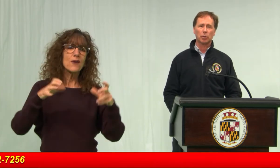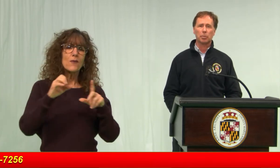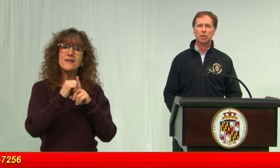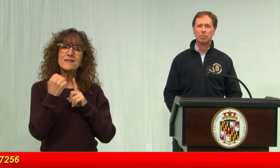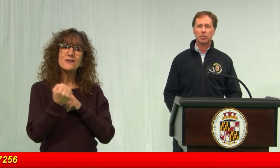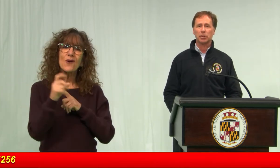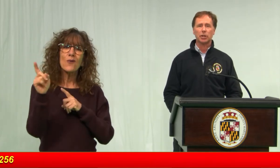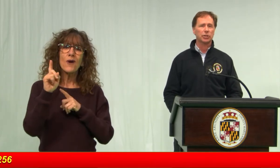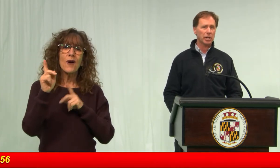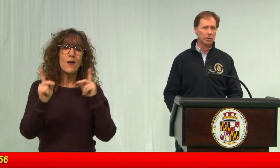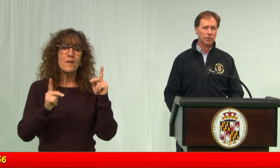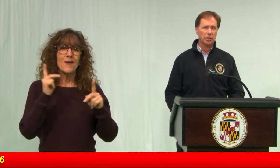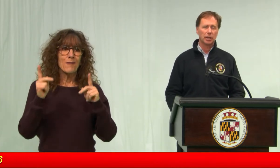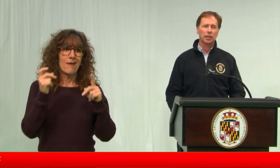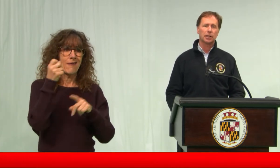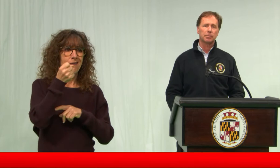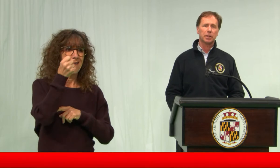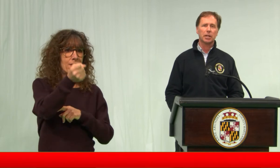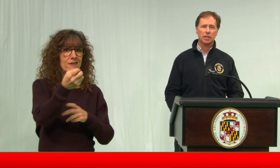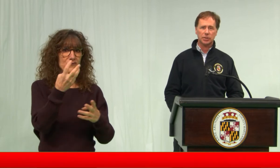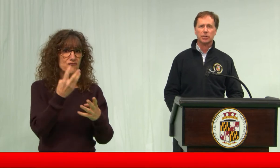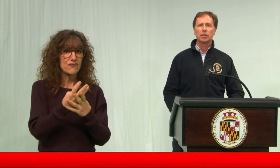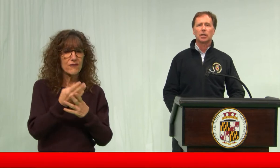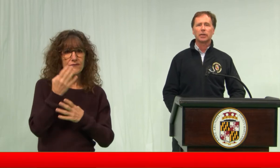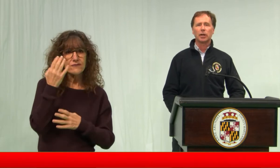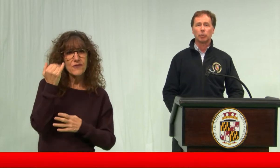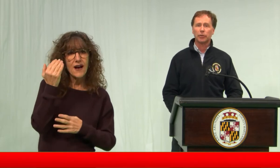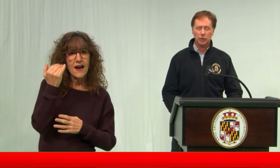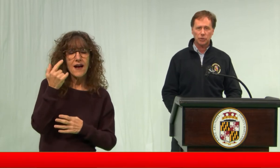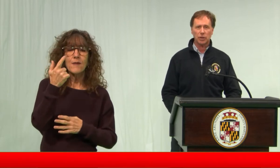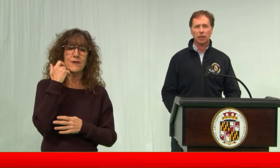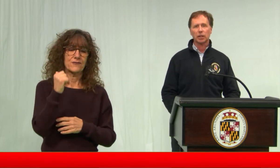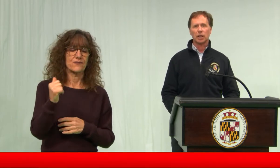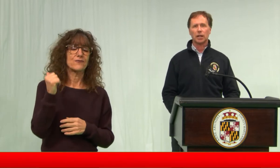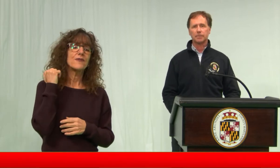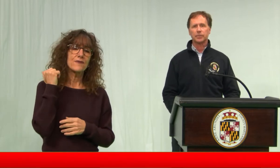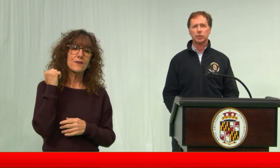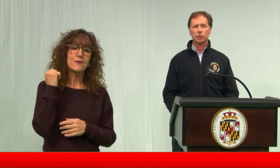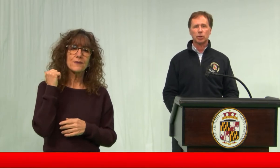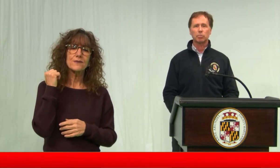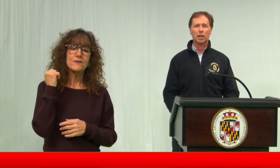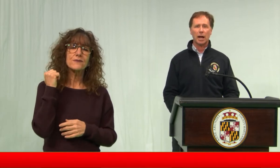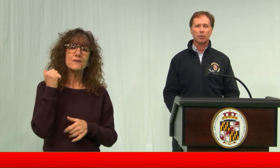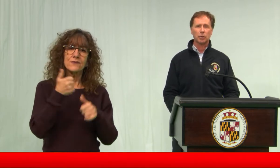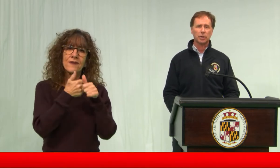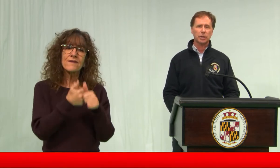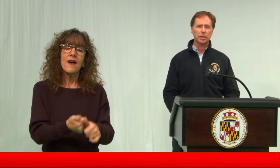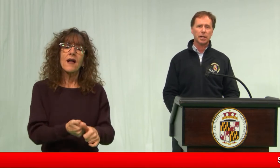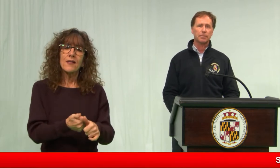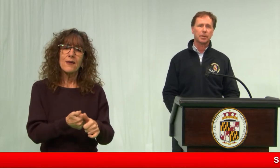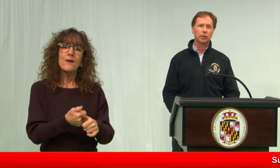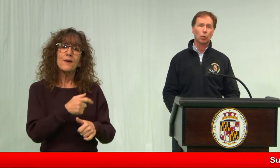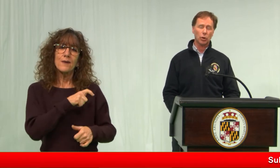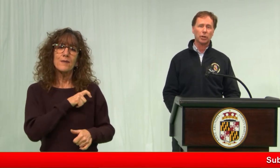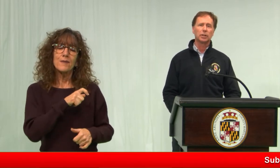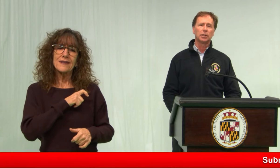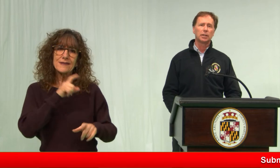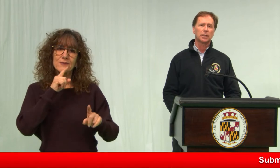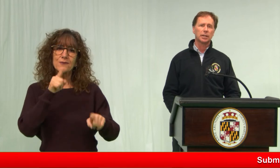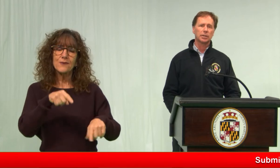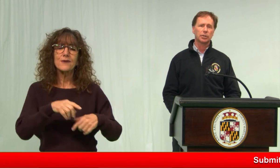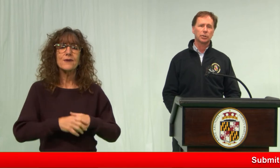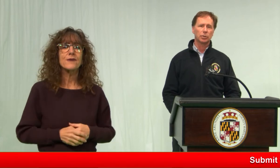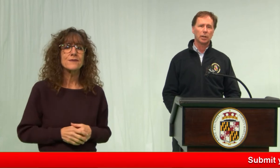situation where we're putting people in our jails because they are refusing to comply with the order